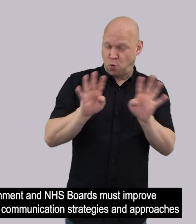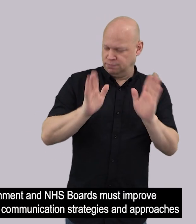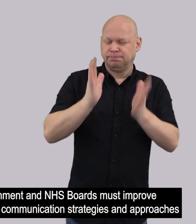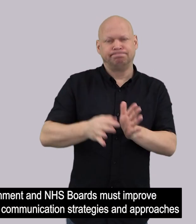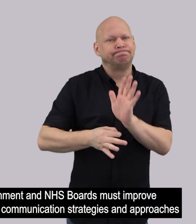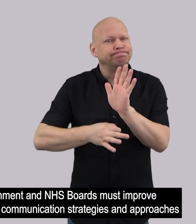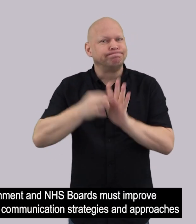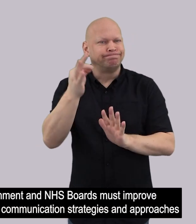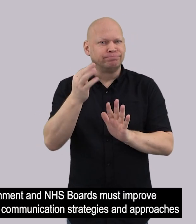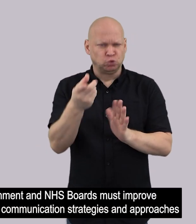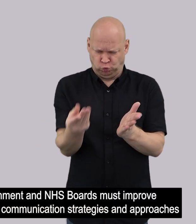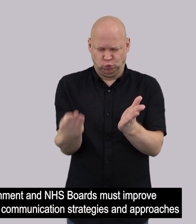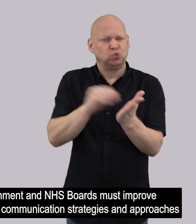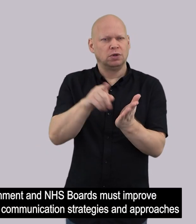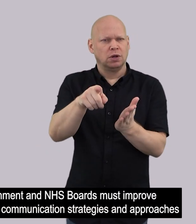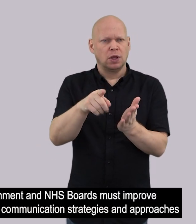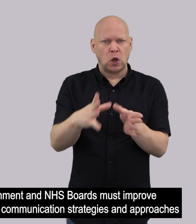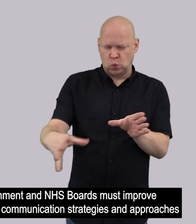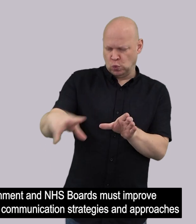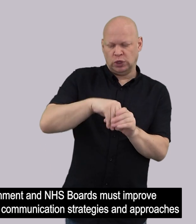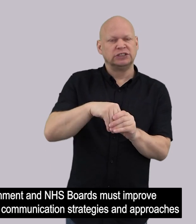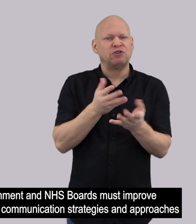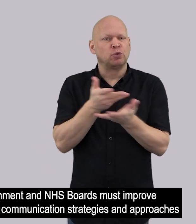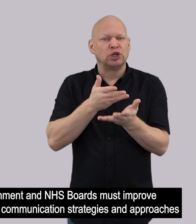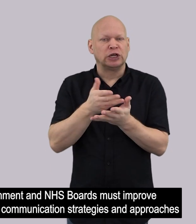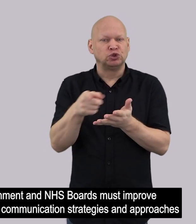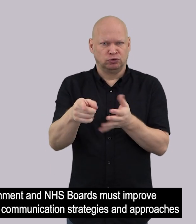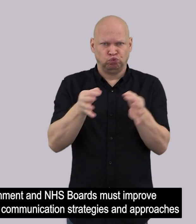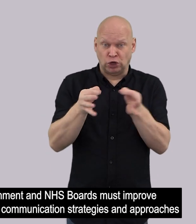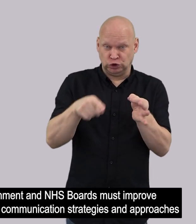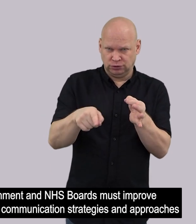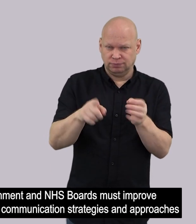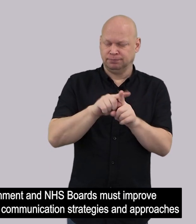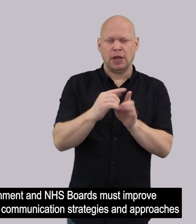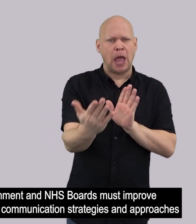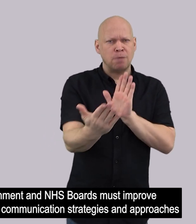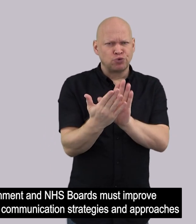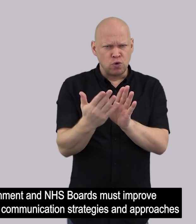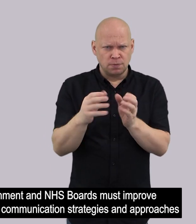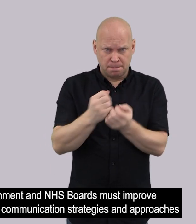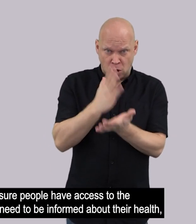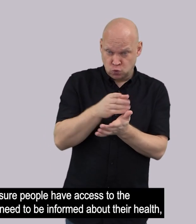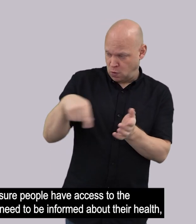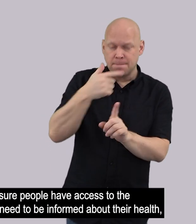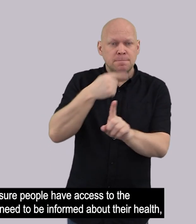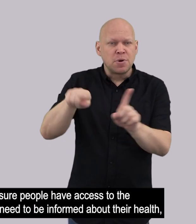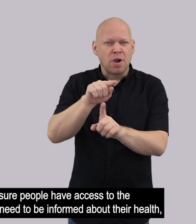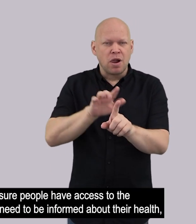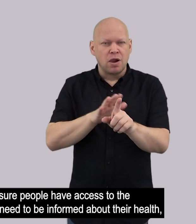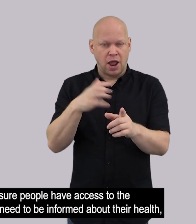Scottish Government and NHS boards must improve and embed inclusive communication strategies and approaches which ensure people have access to the information